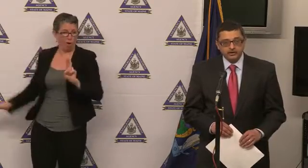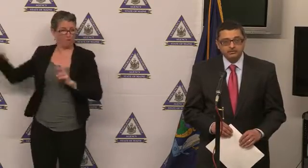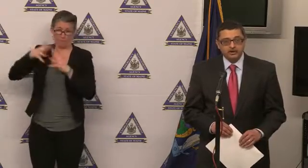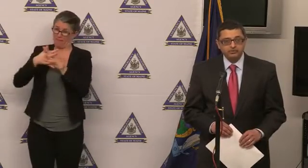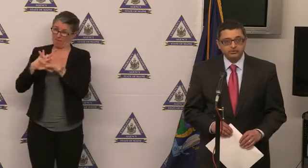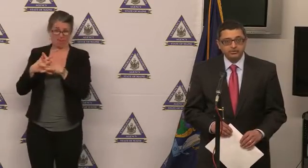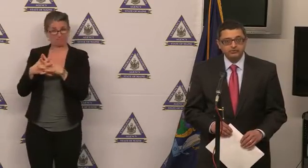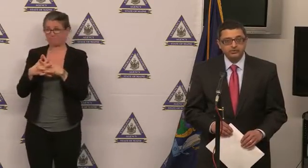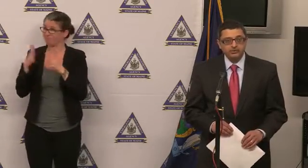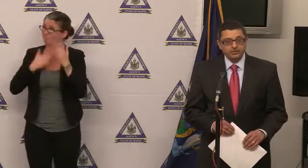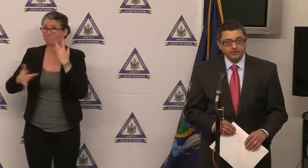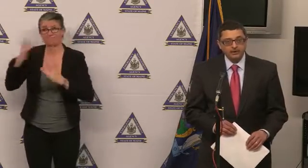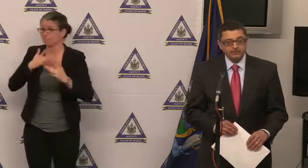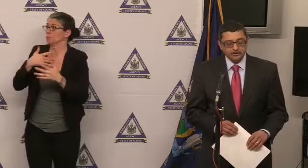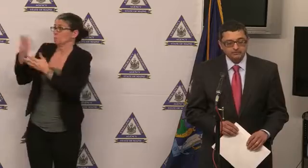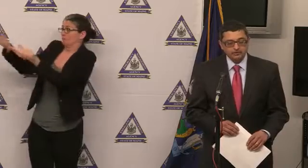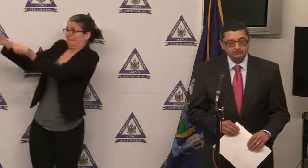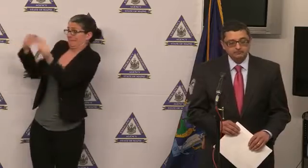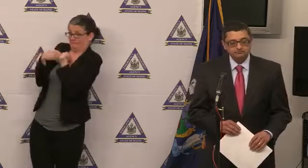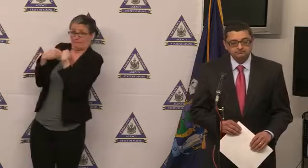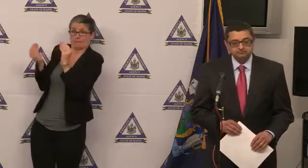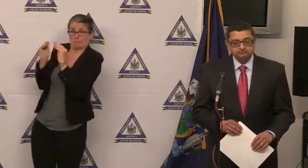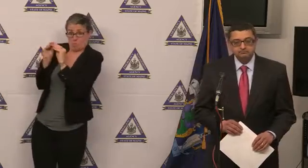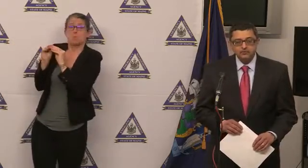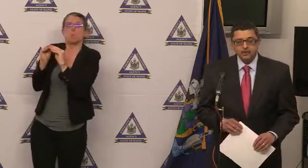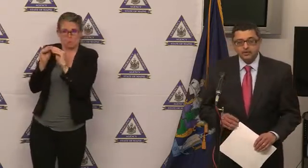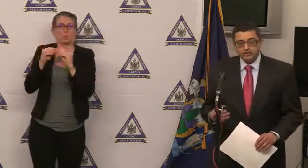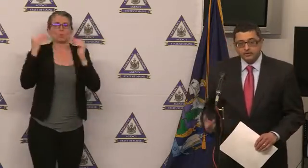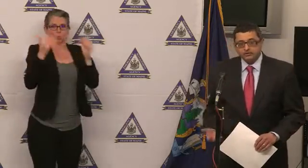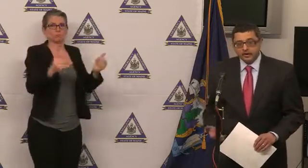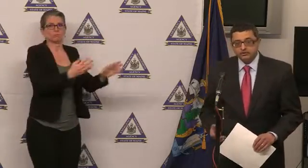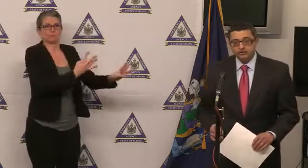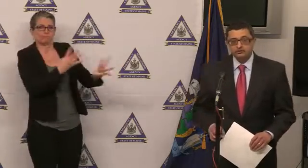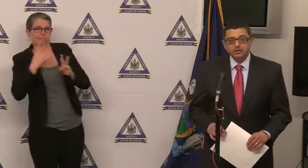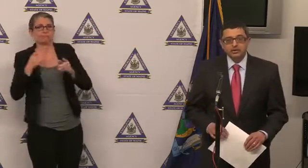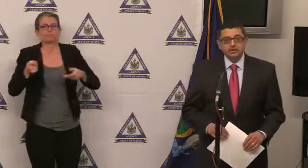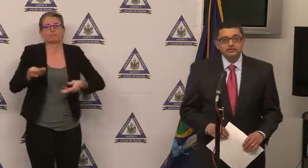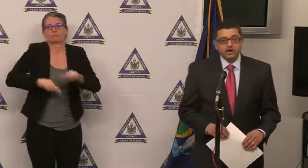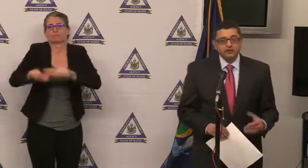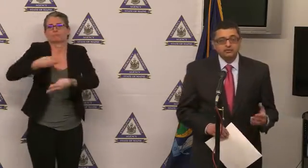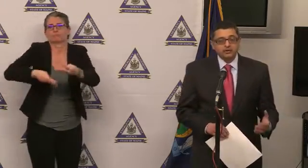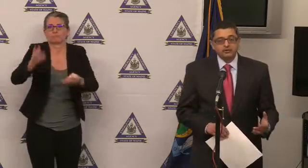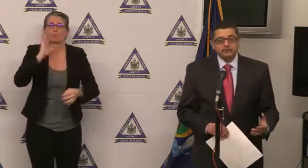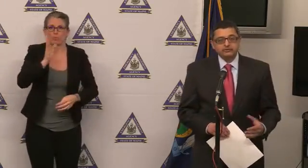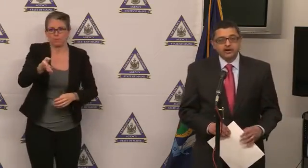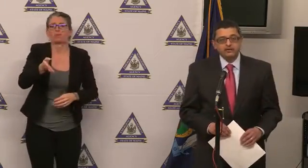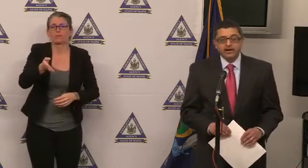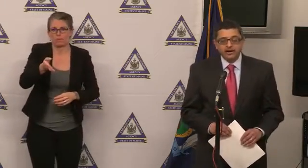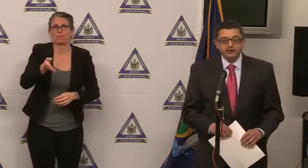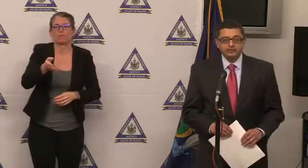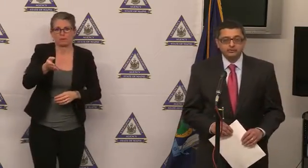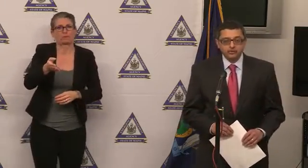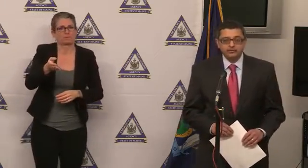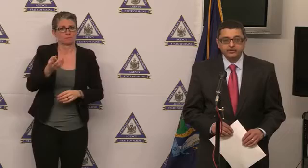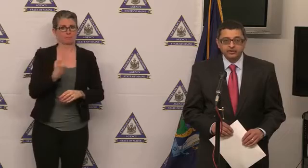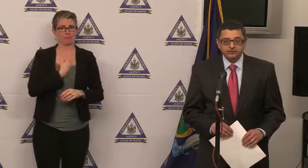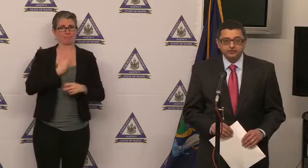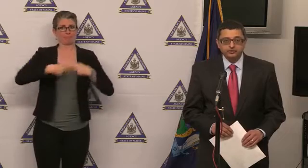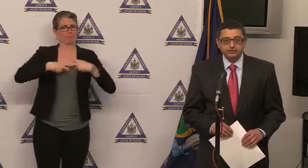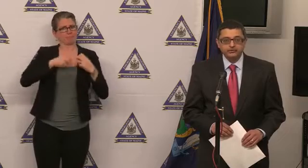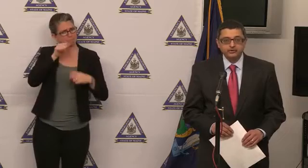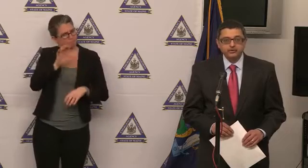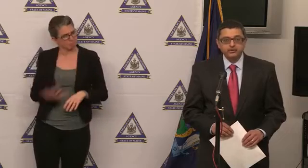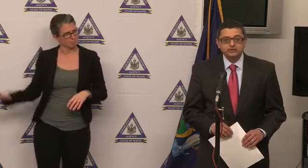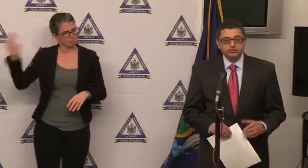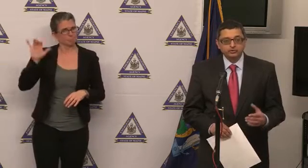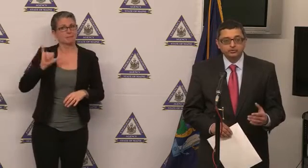public health laboratories around the country. The other factor is our focus on the highest risk